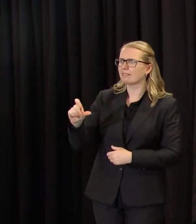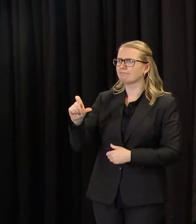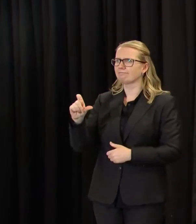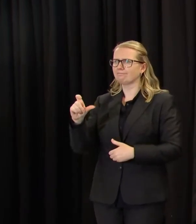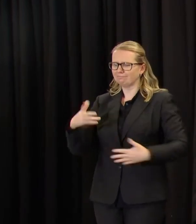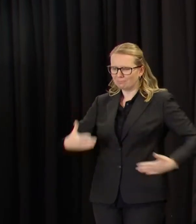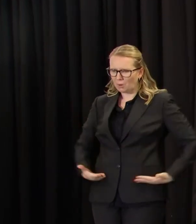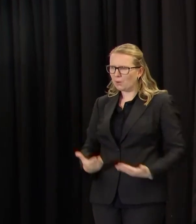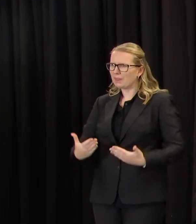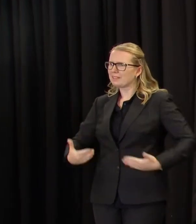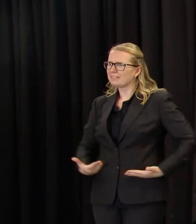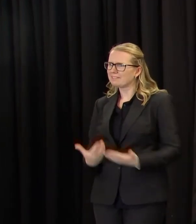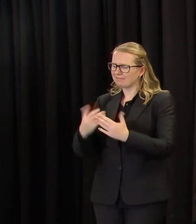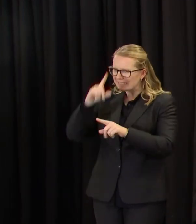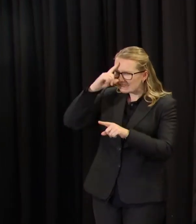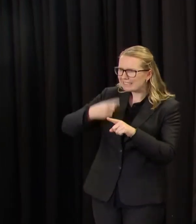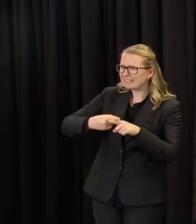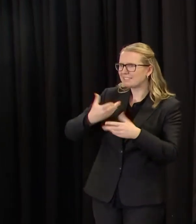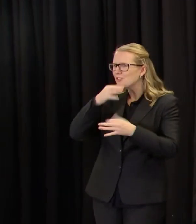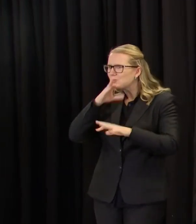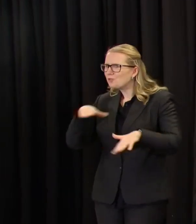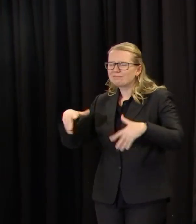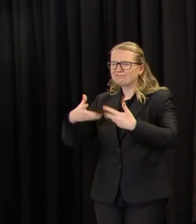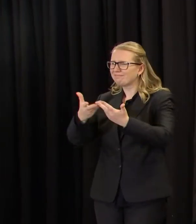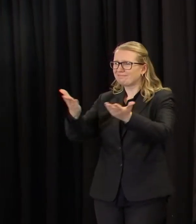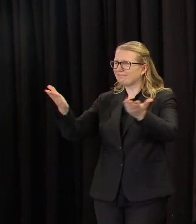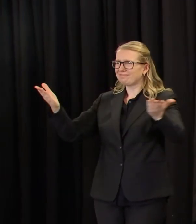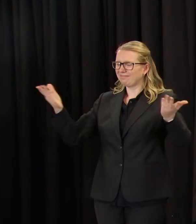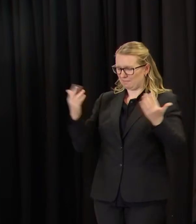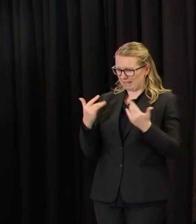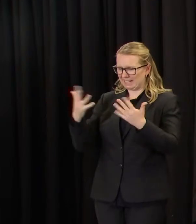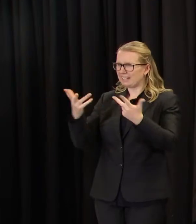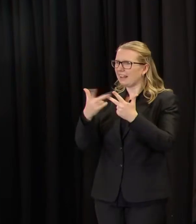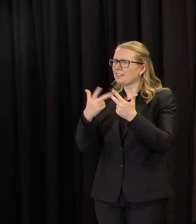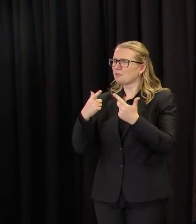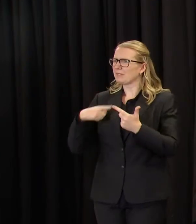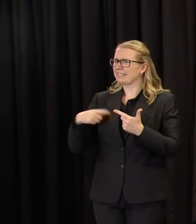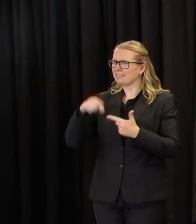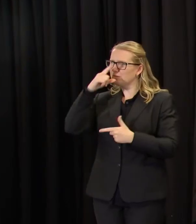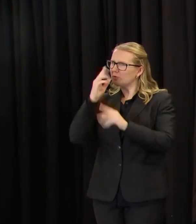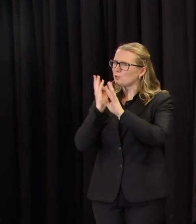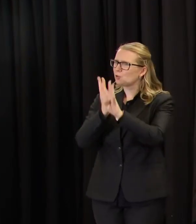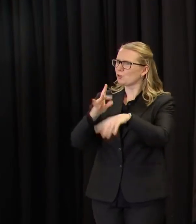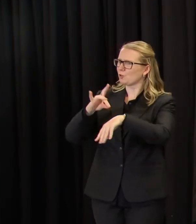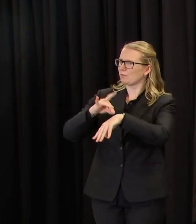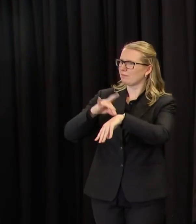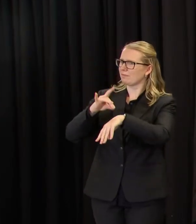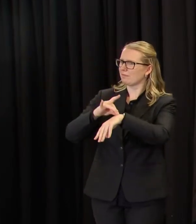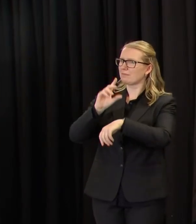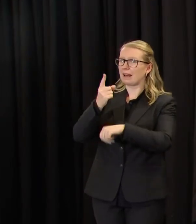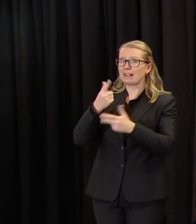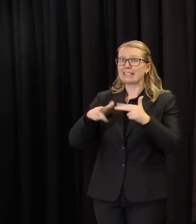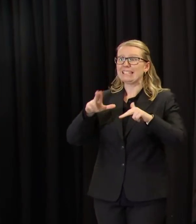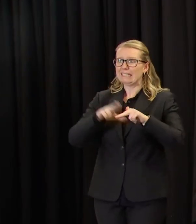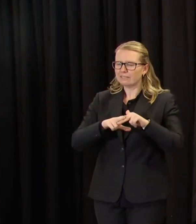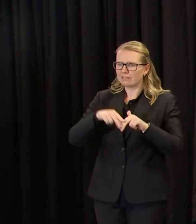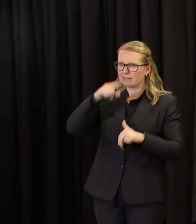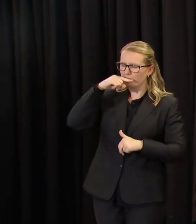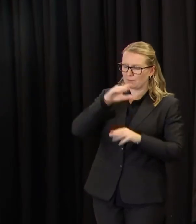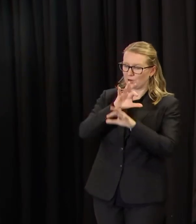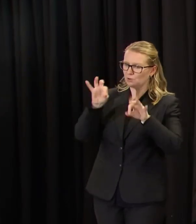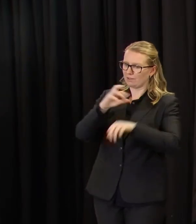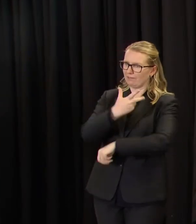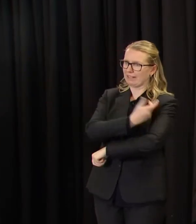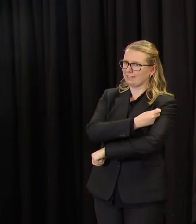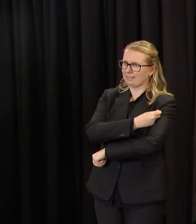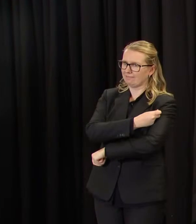have to deal with everything and everyone. And if our hospitals finish up full of unvaccinated people who've made the